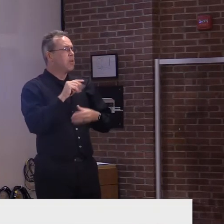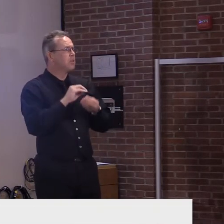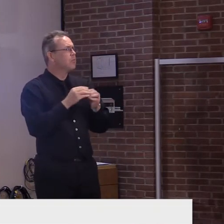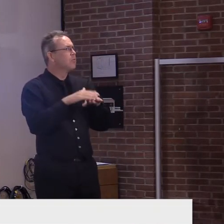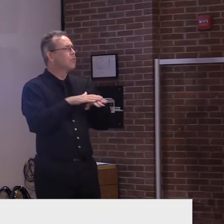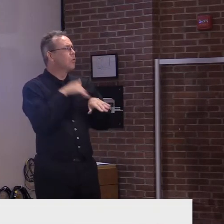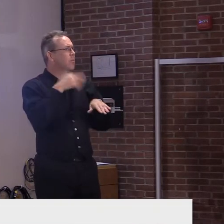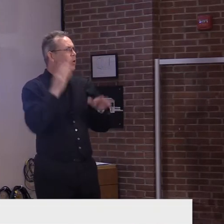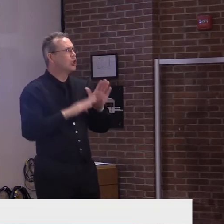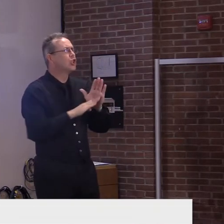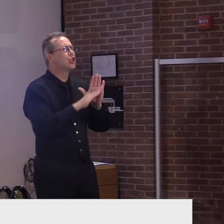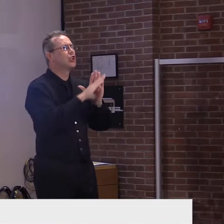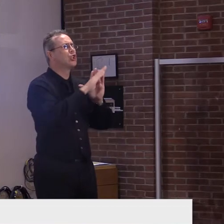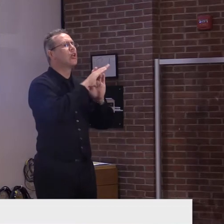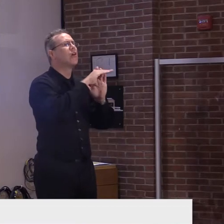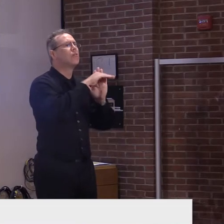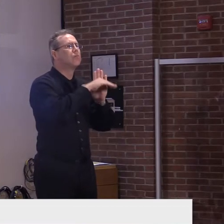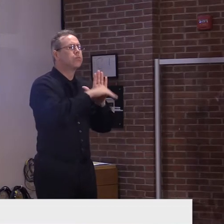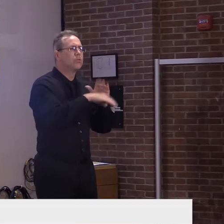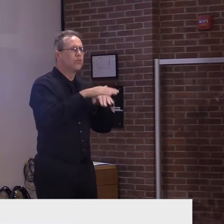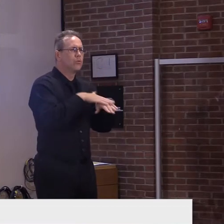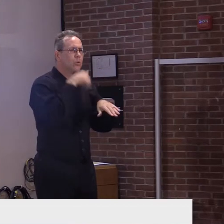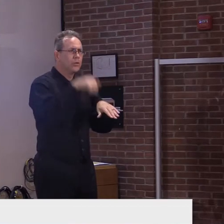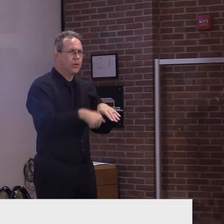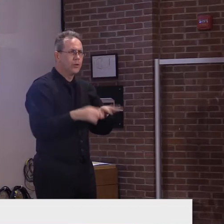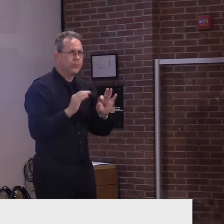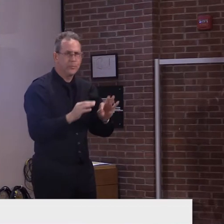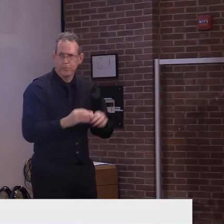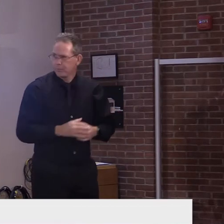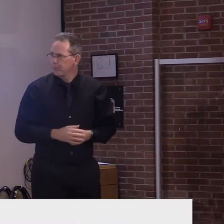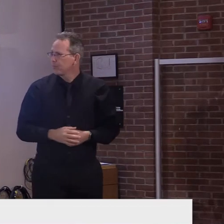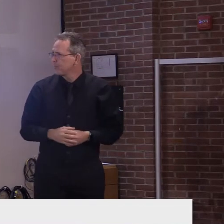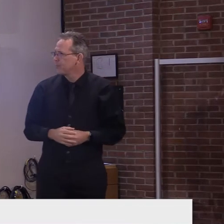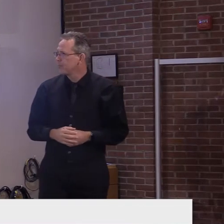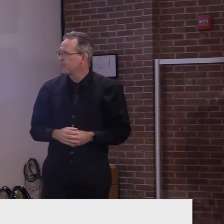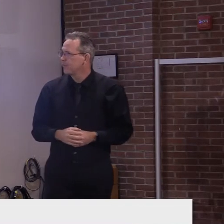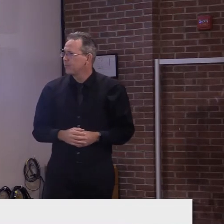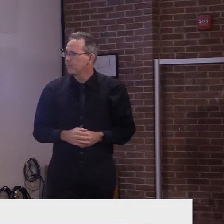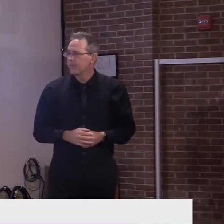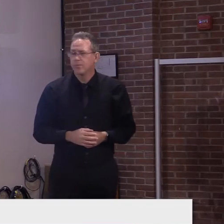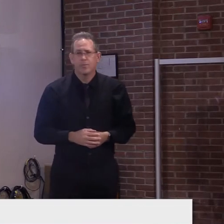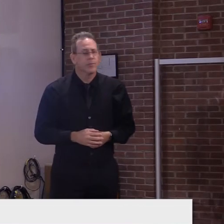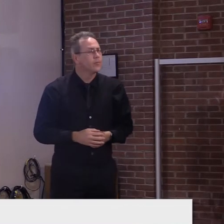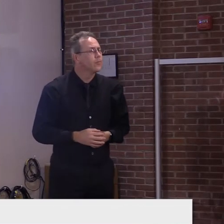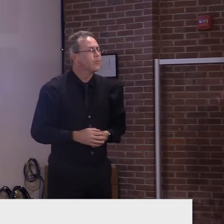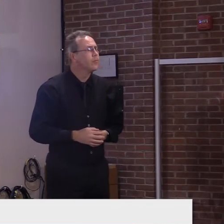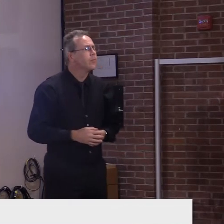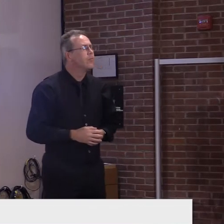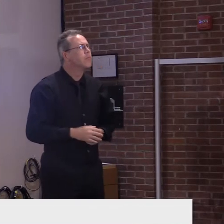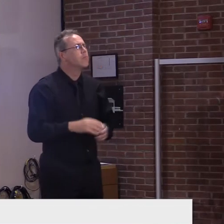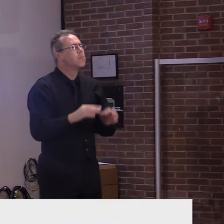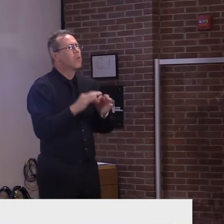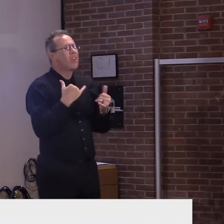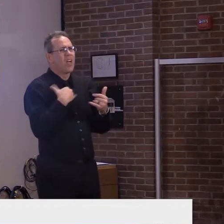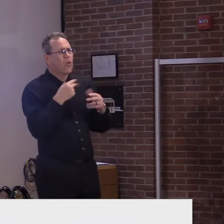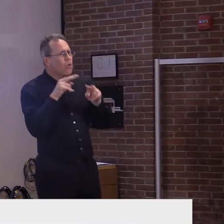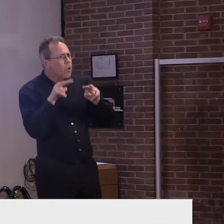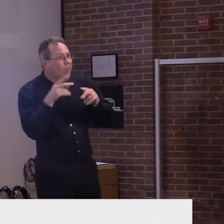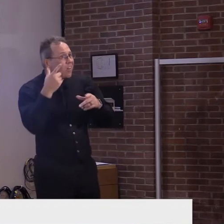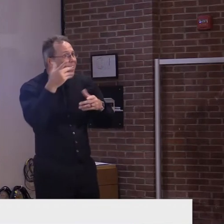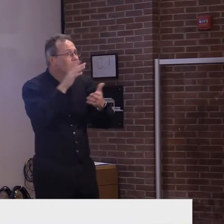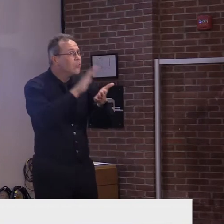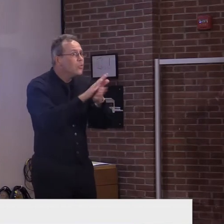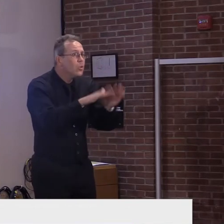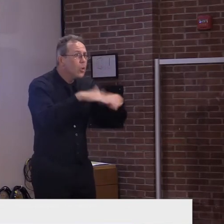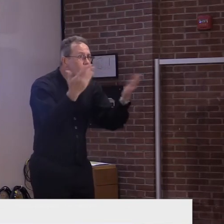keep a very close eye on in the week and weeks ahead, particularly as colleges and K-12 schools are starting back